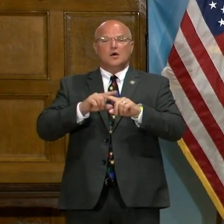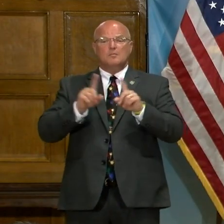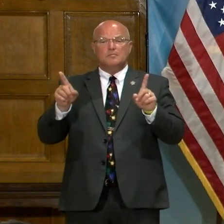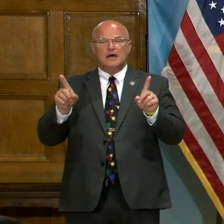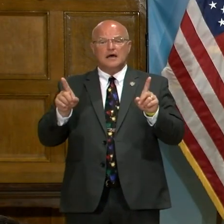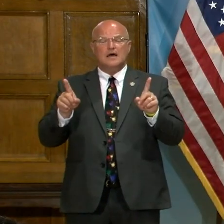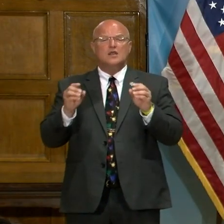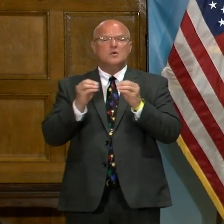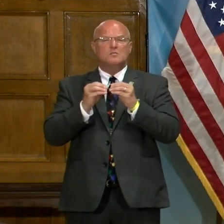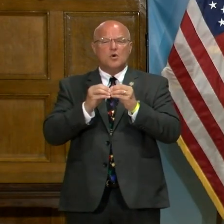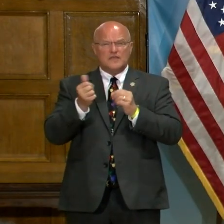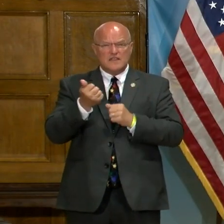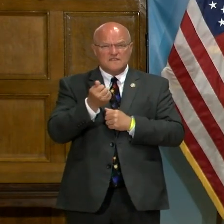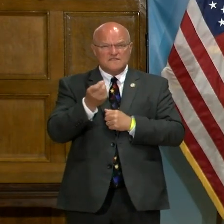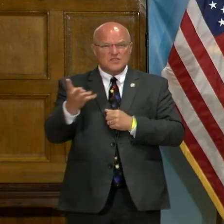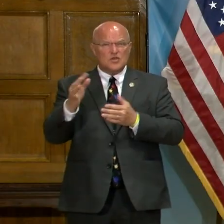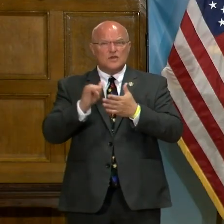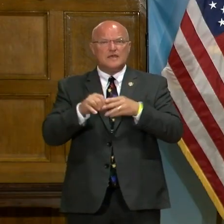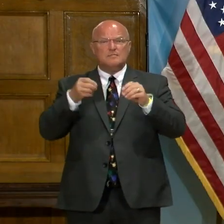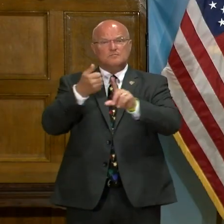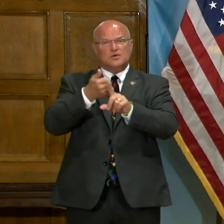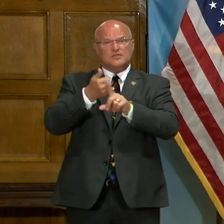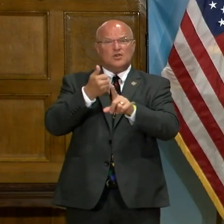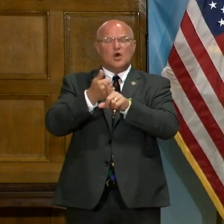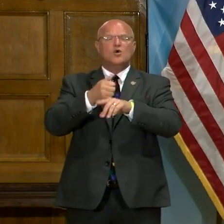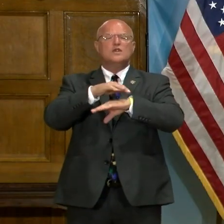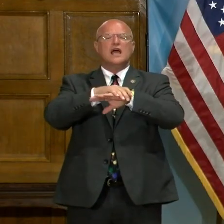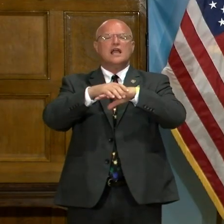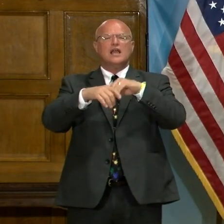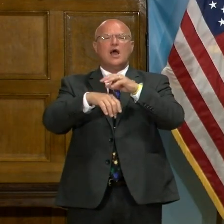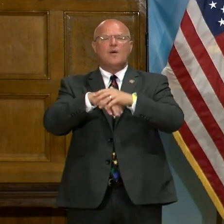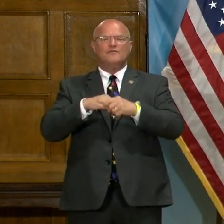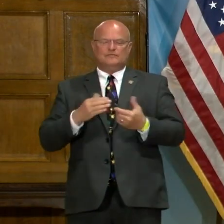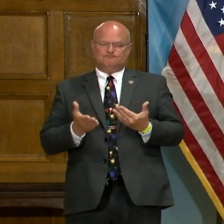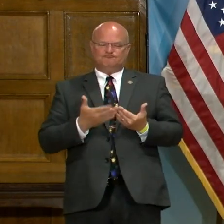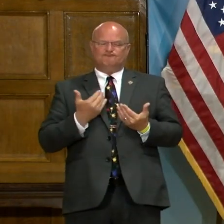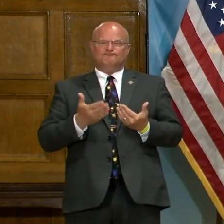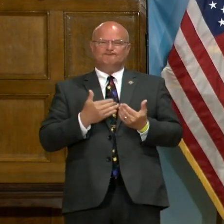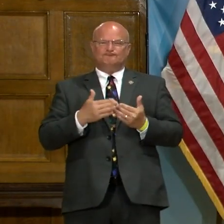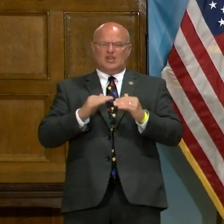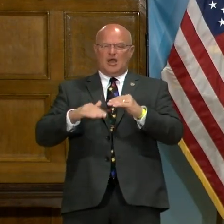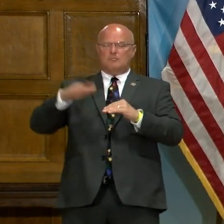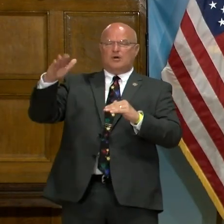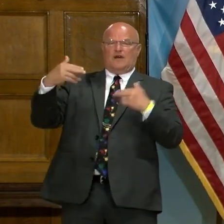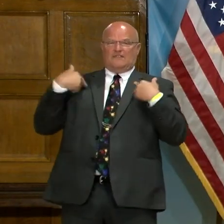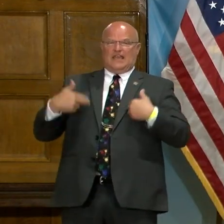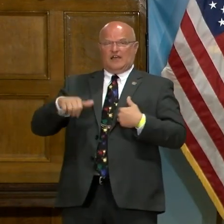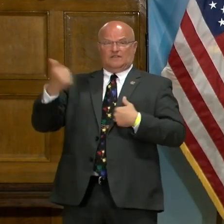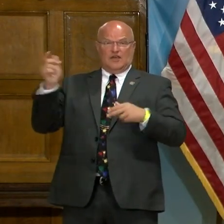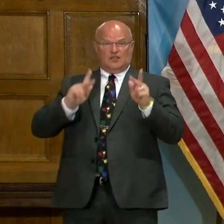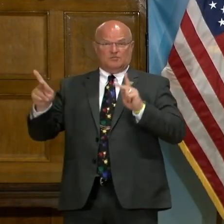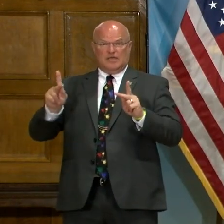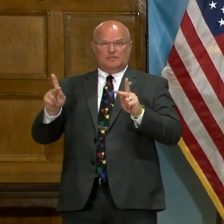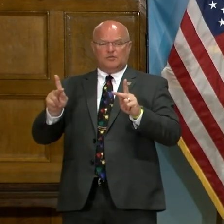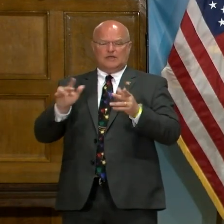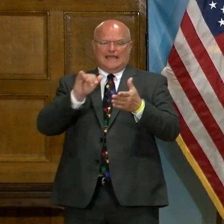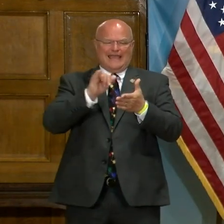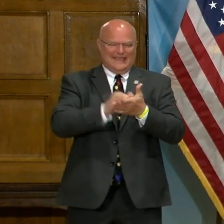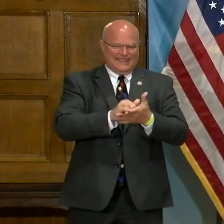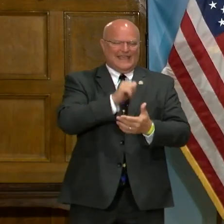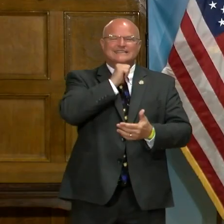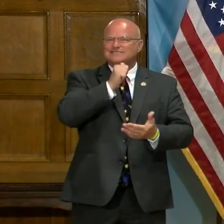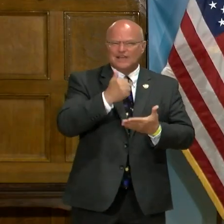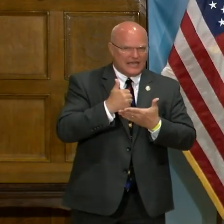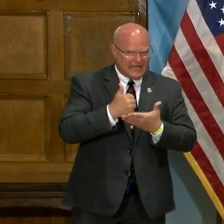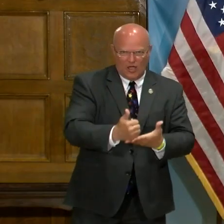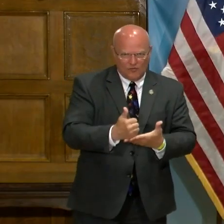But there are more than a few that put their own comfort and convenience above the health of others, and that is not